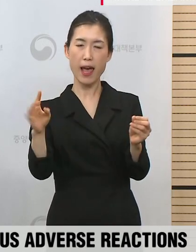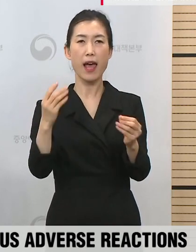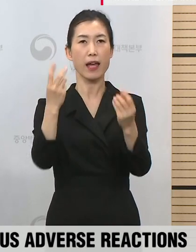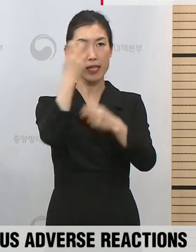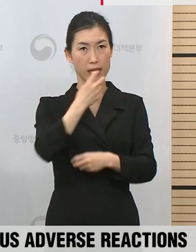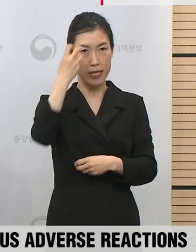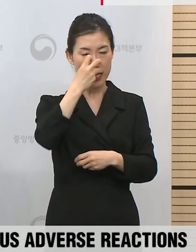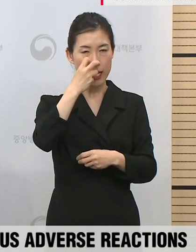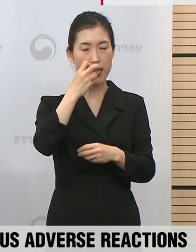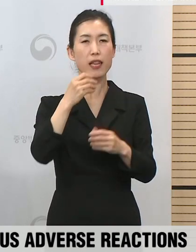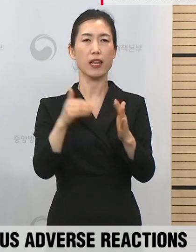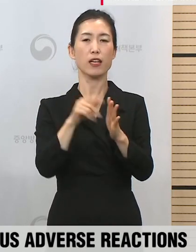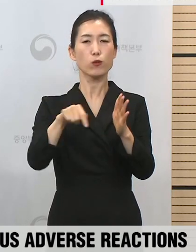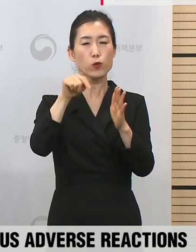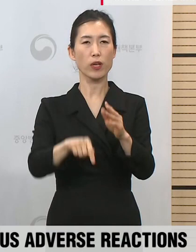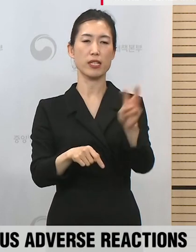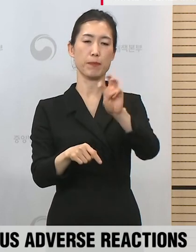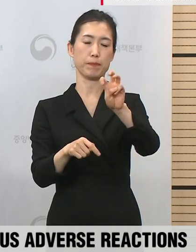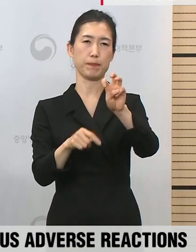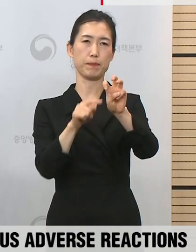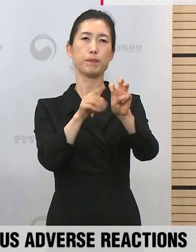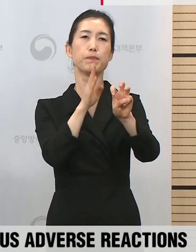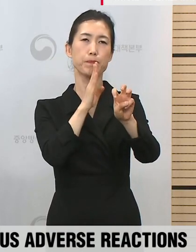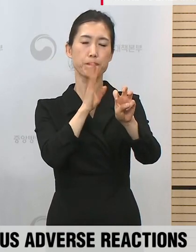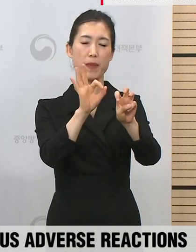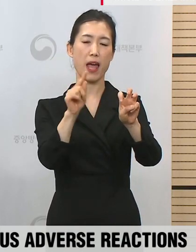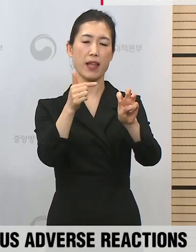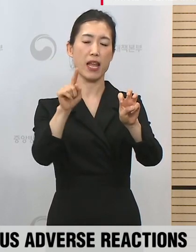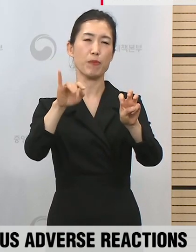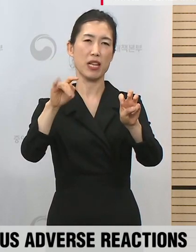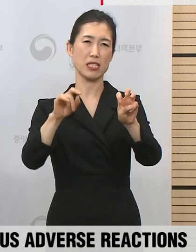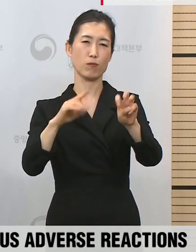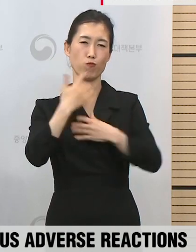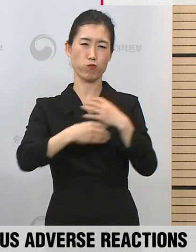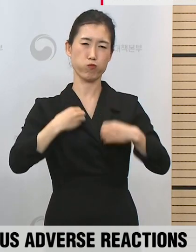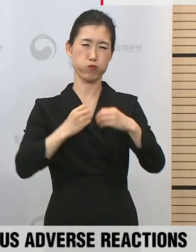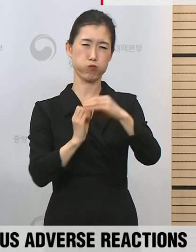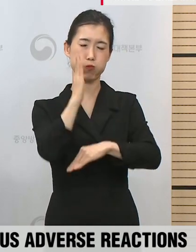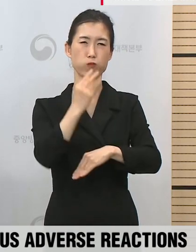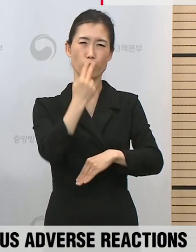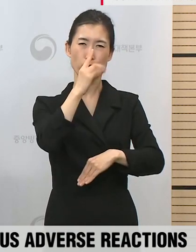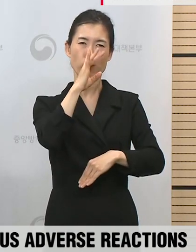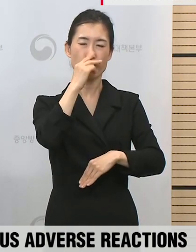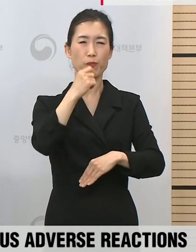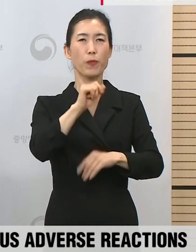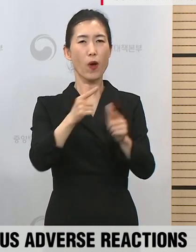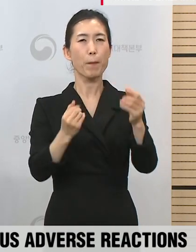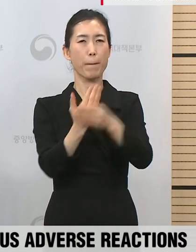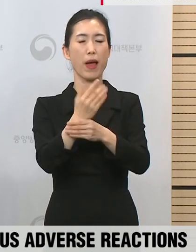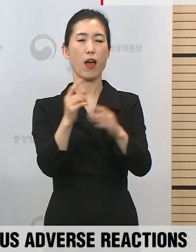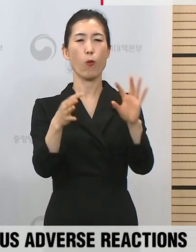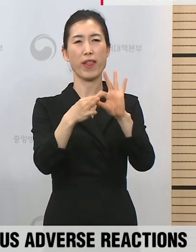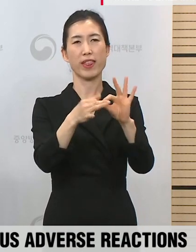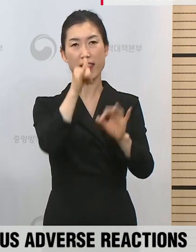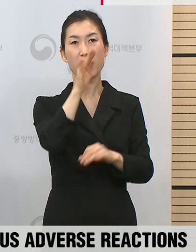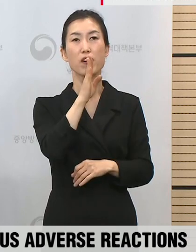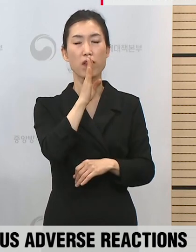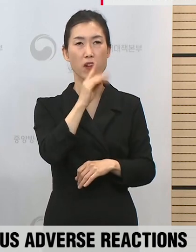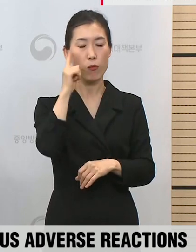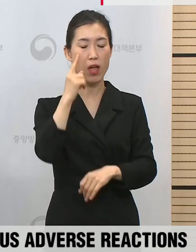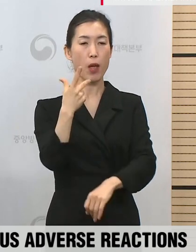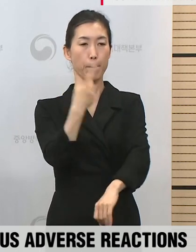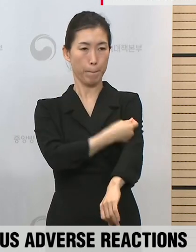173 suspected cases. We saw that 30 cases have been deemed to be anaphylaxis